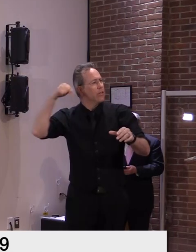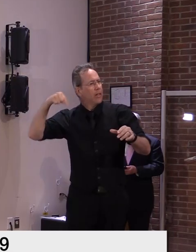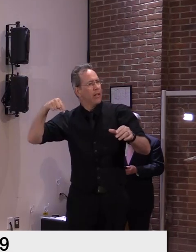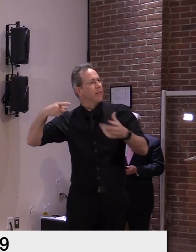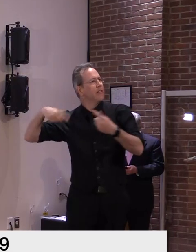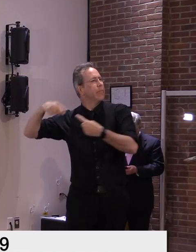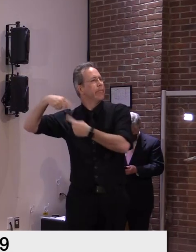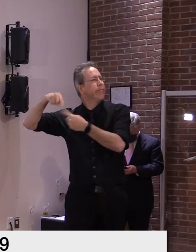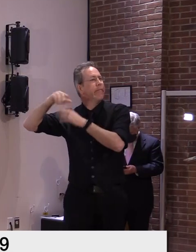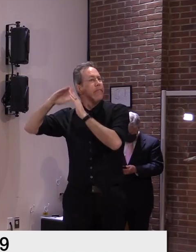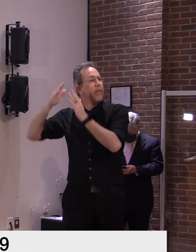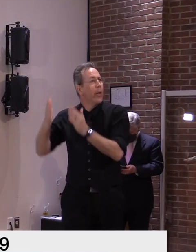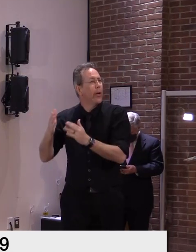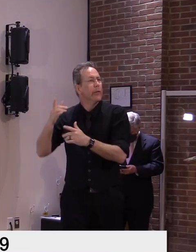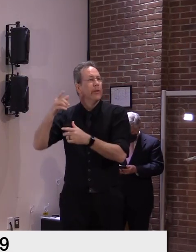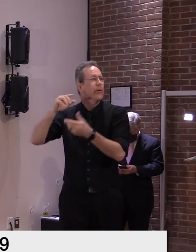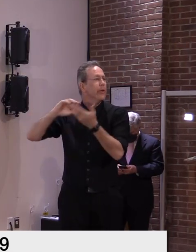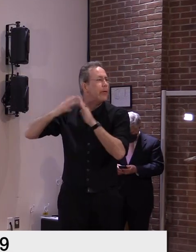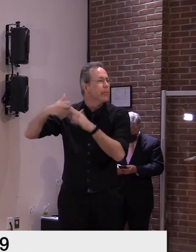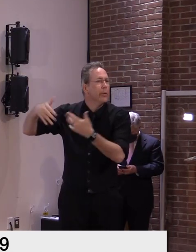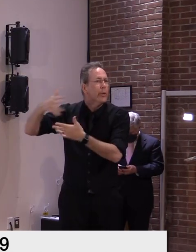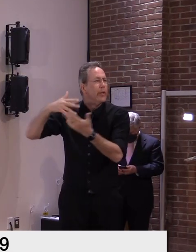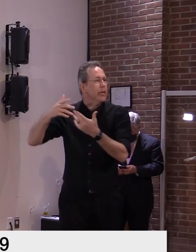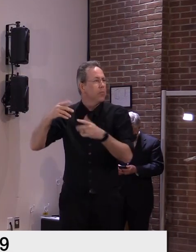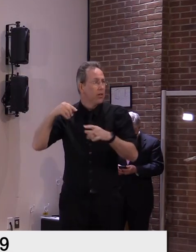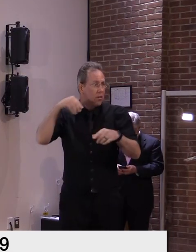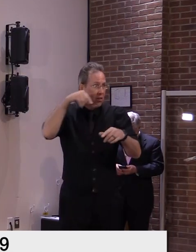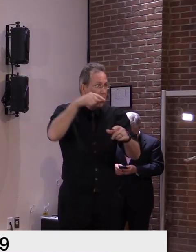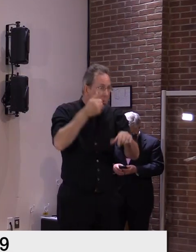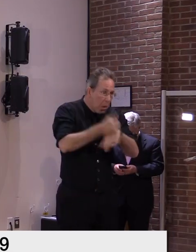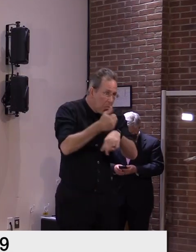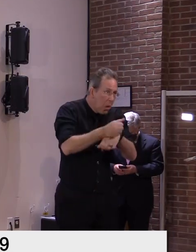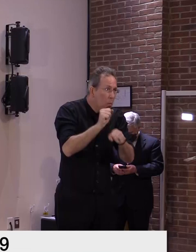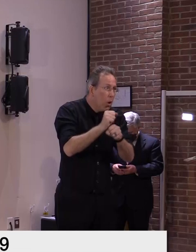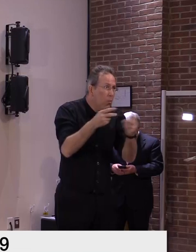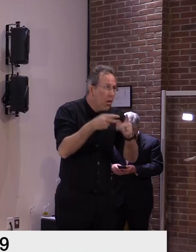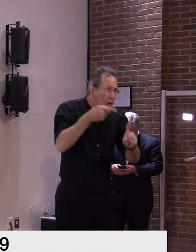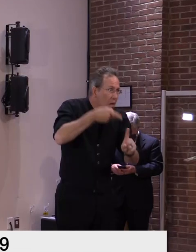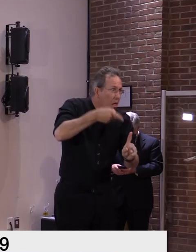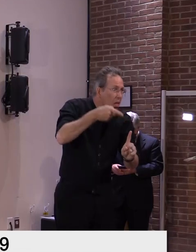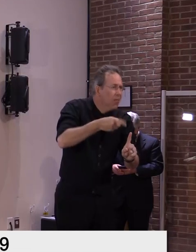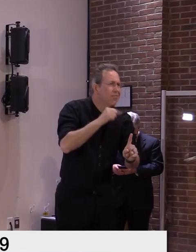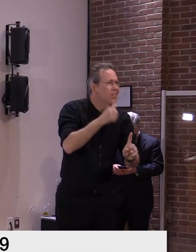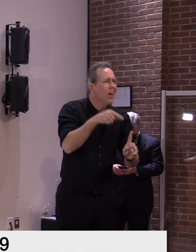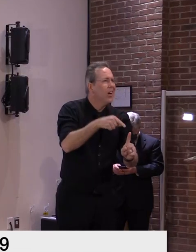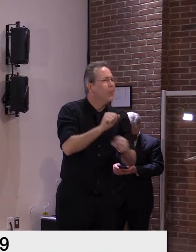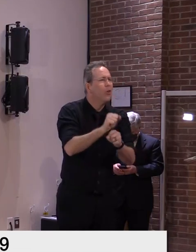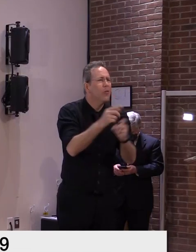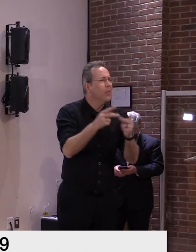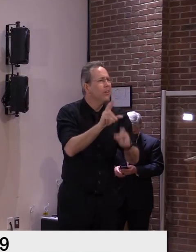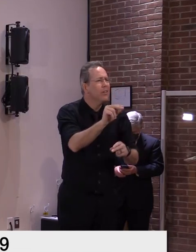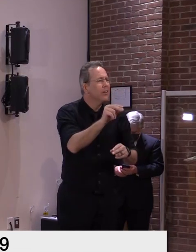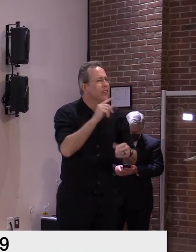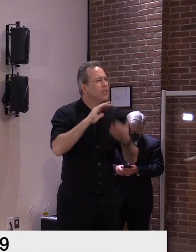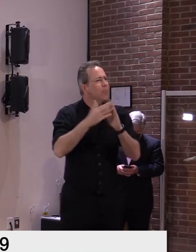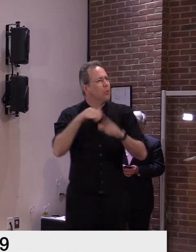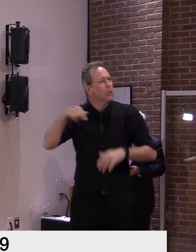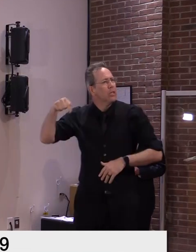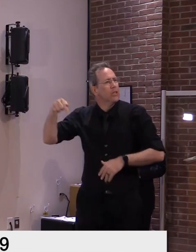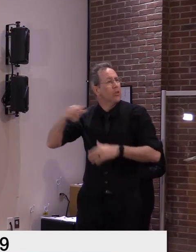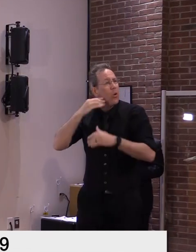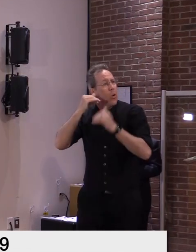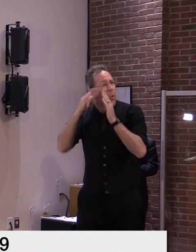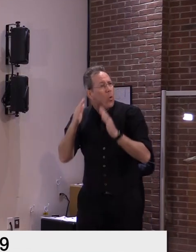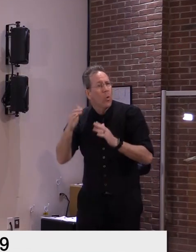broader implications to the work site itself, or if it's a public-facing business, to the public who might be frequenting that